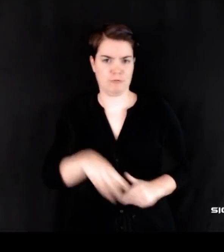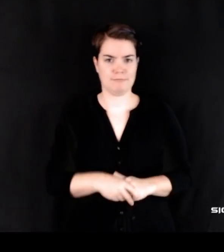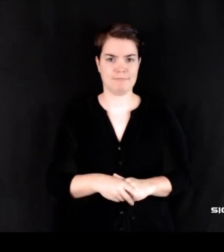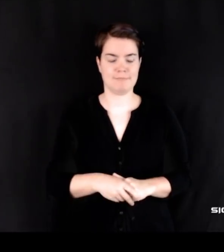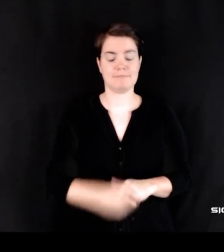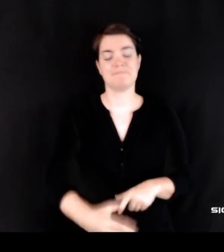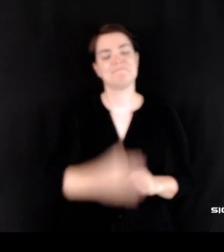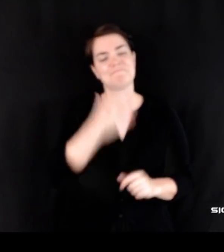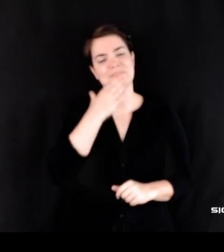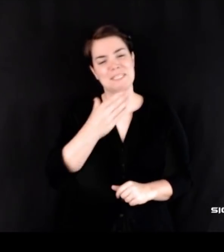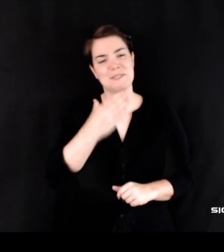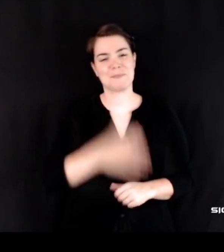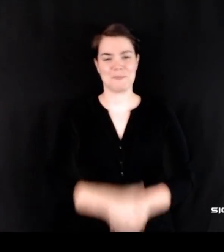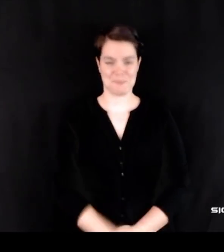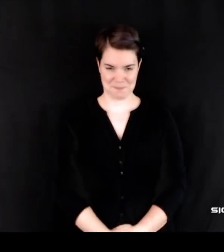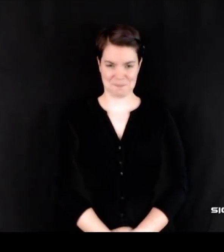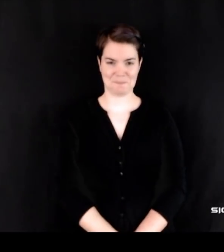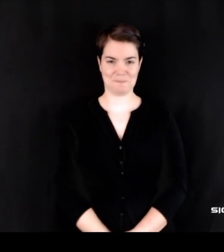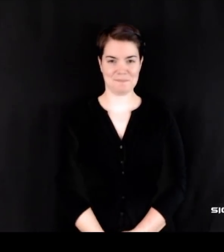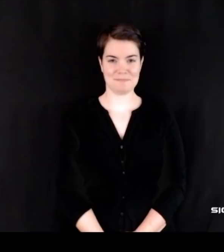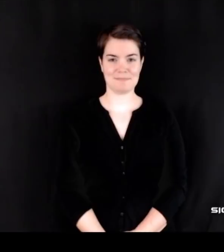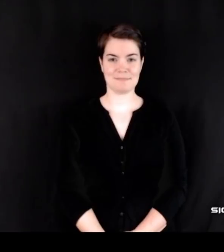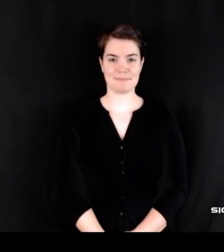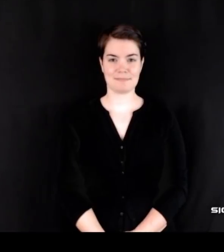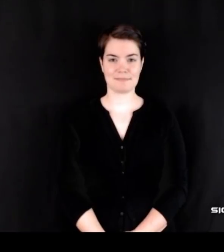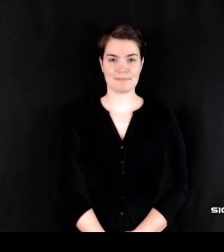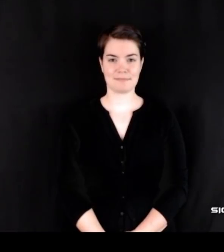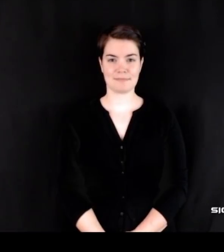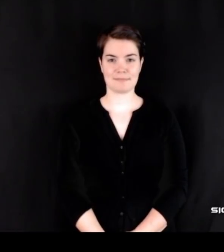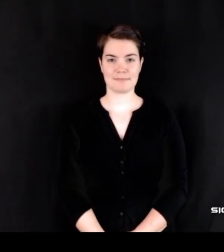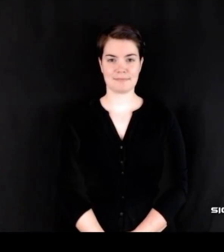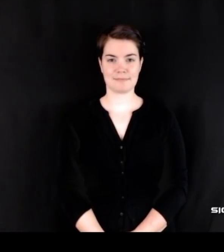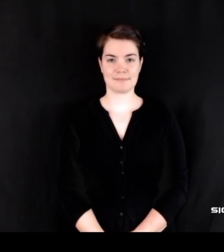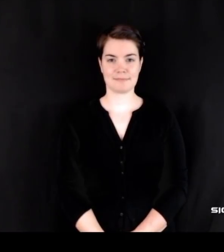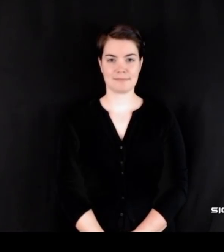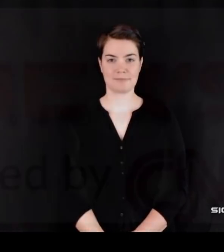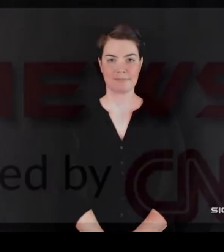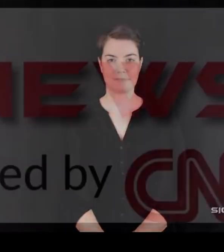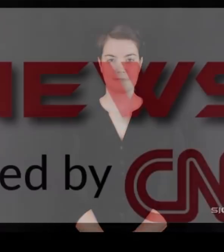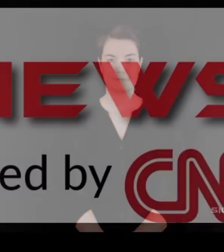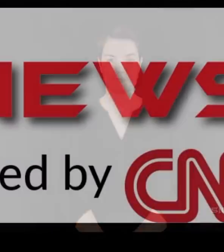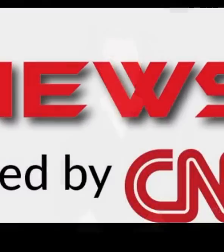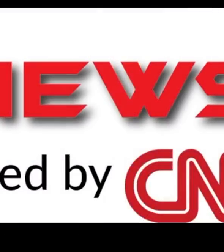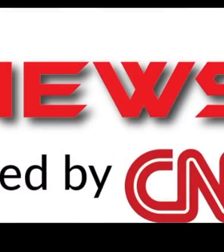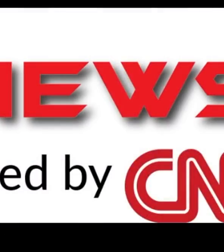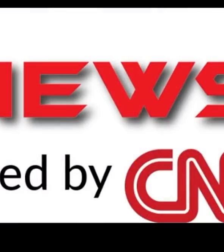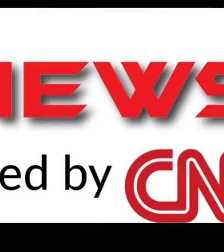Thank you for being here today. Sir, if you're